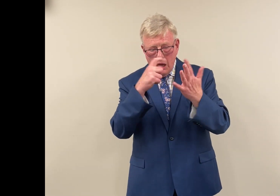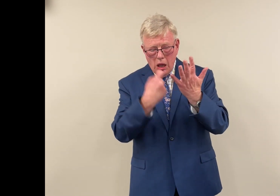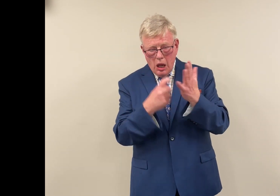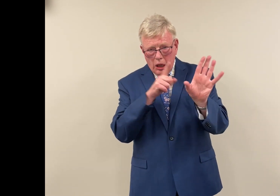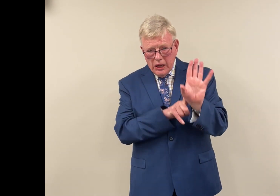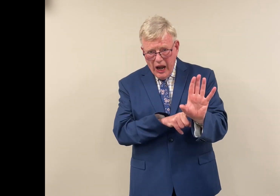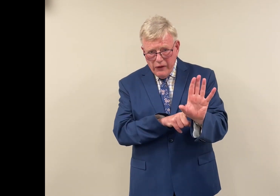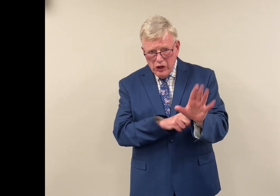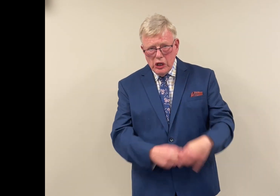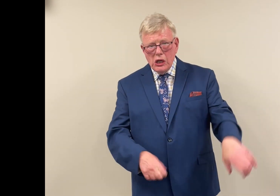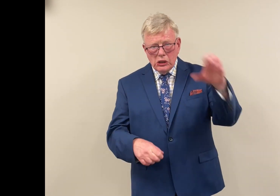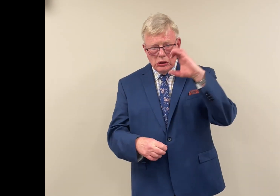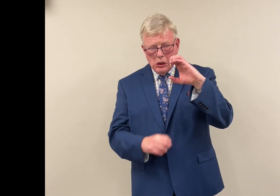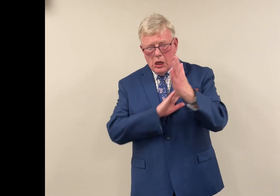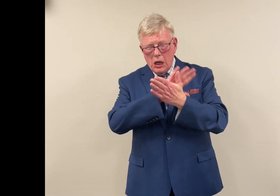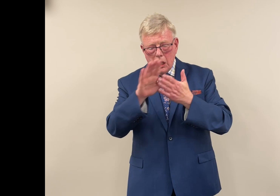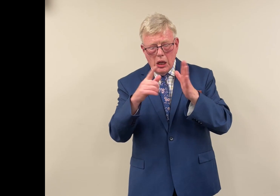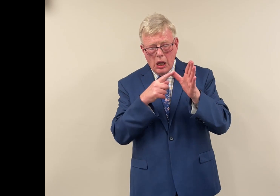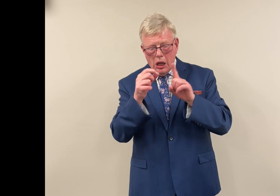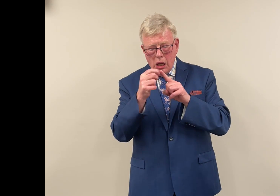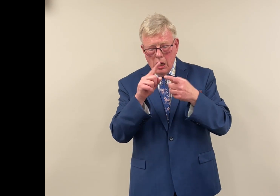I am from Calvary